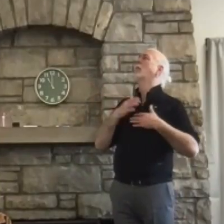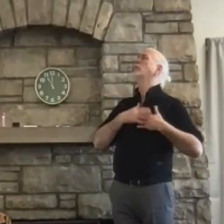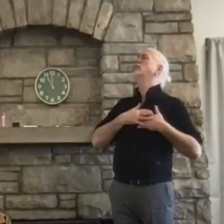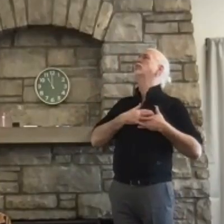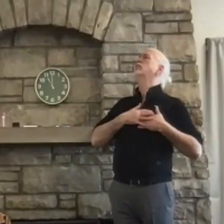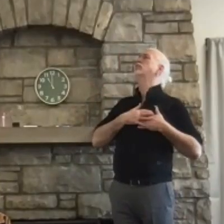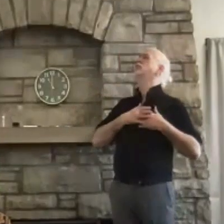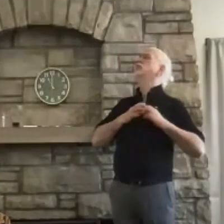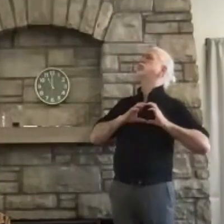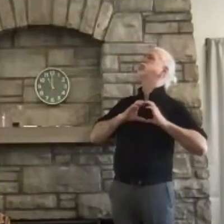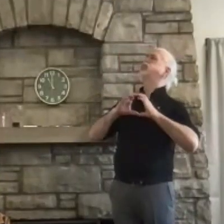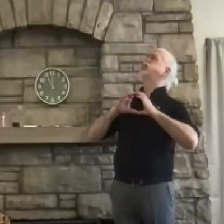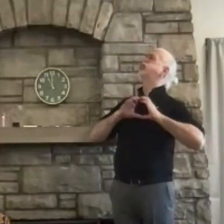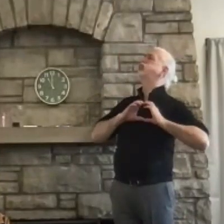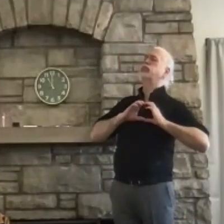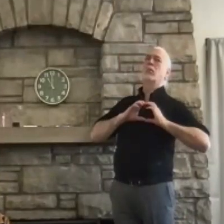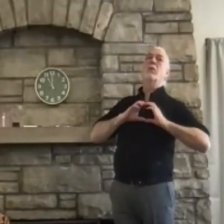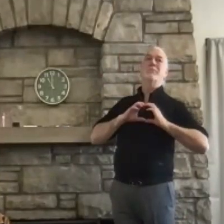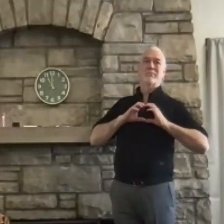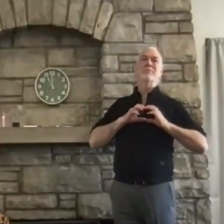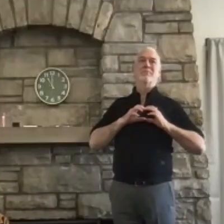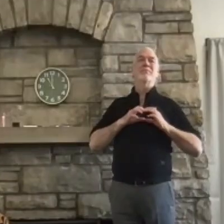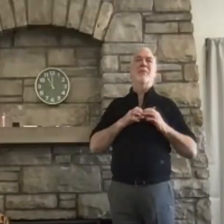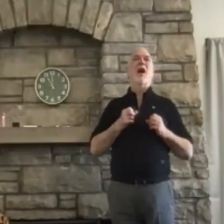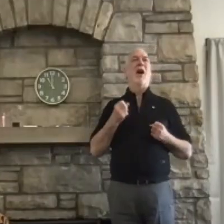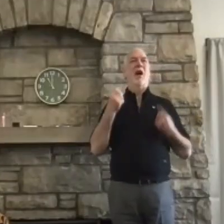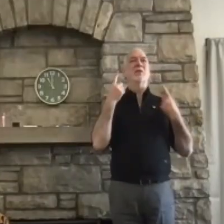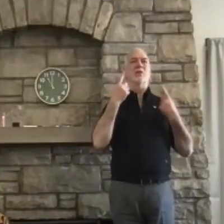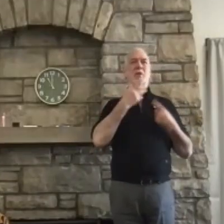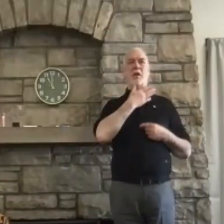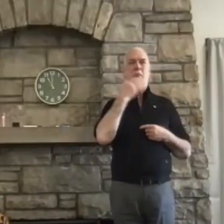Helen fought to raise the